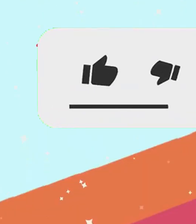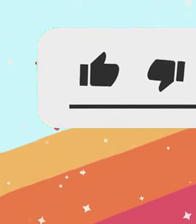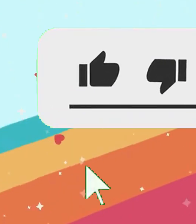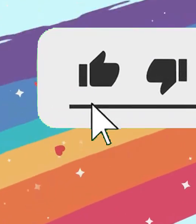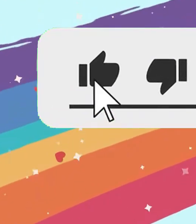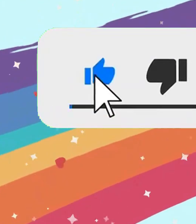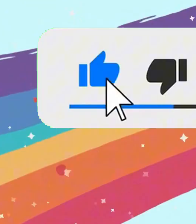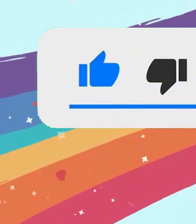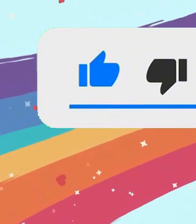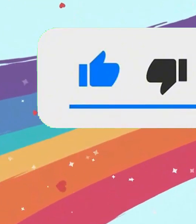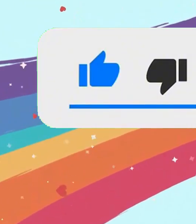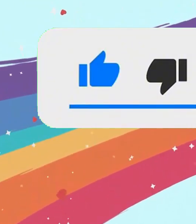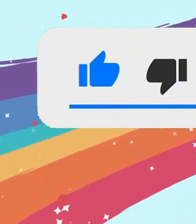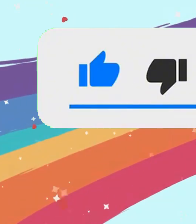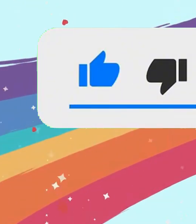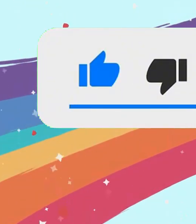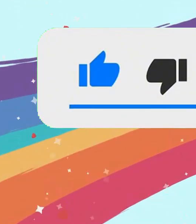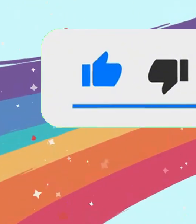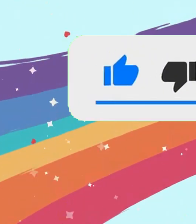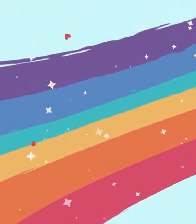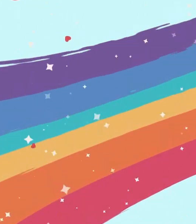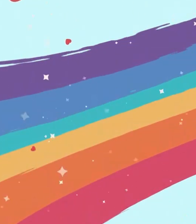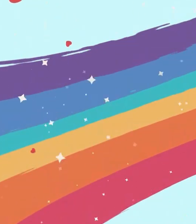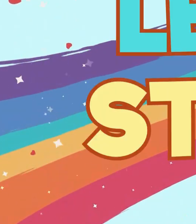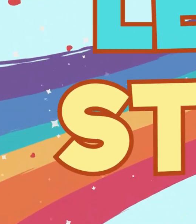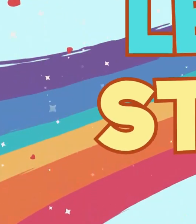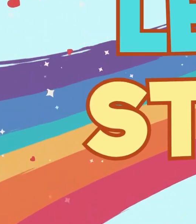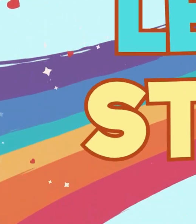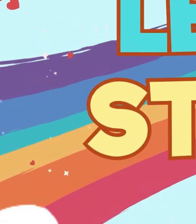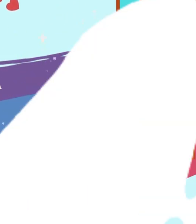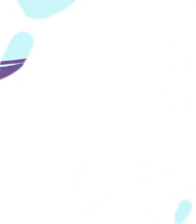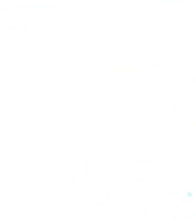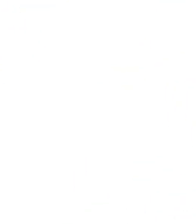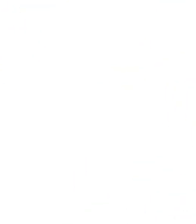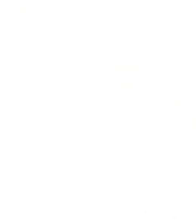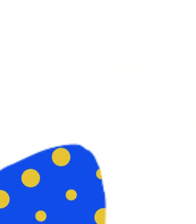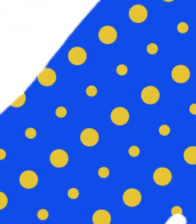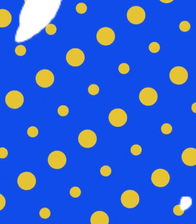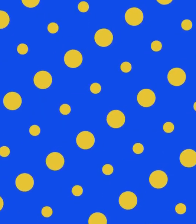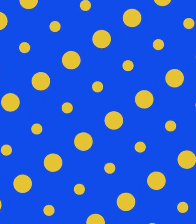forget to subscribe for more fun sign language quizzes. Let's start.